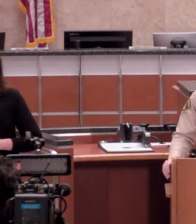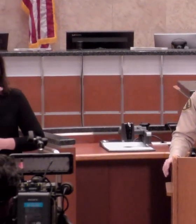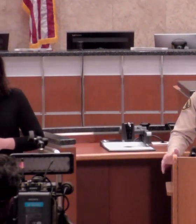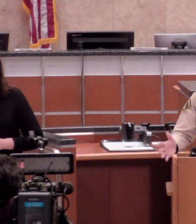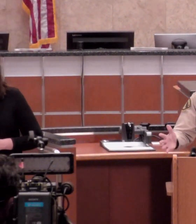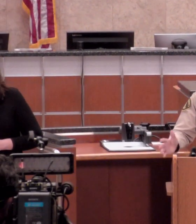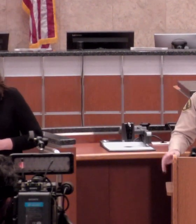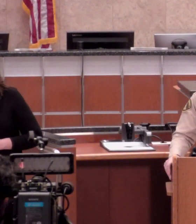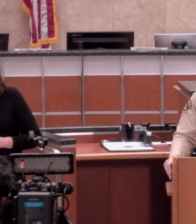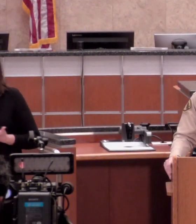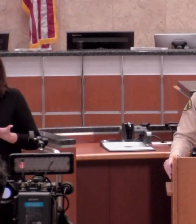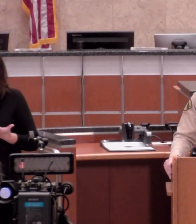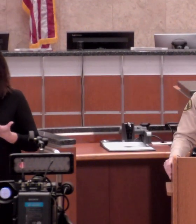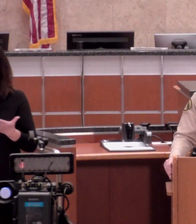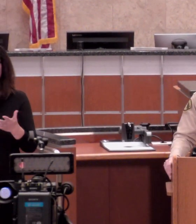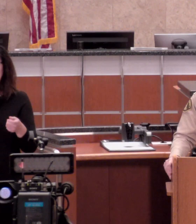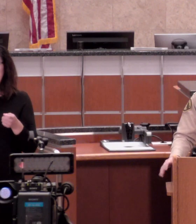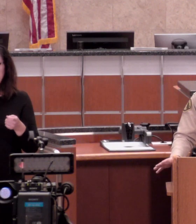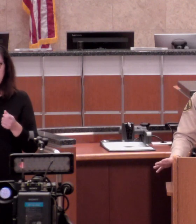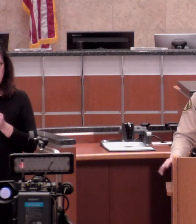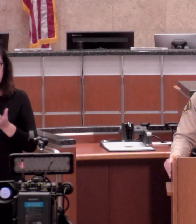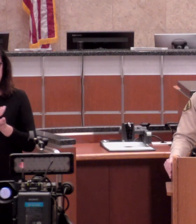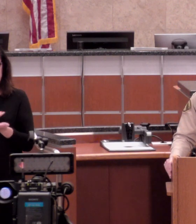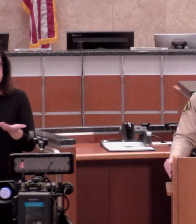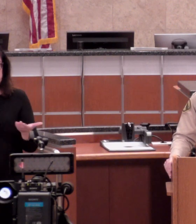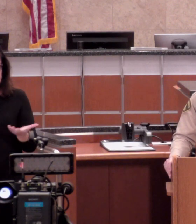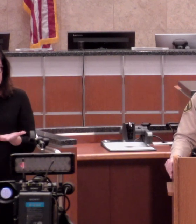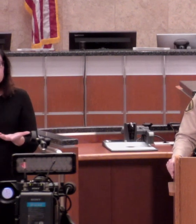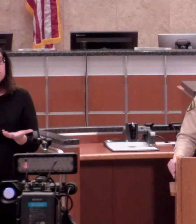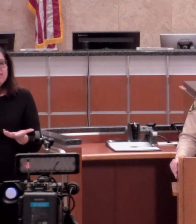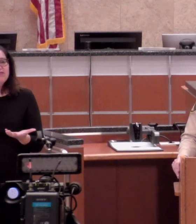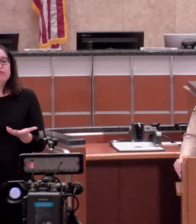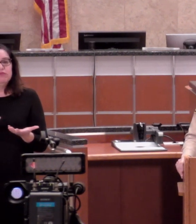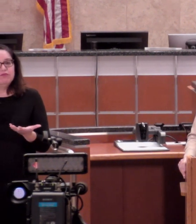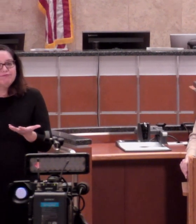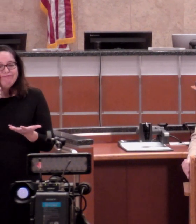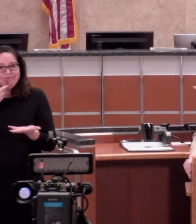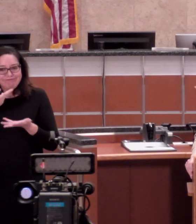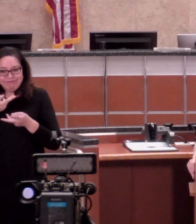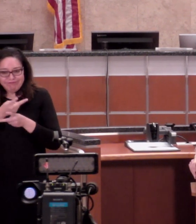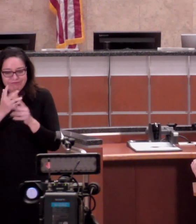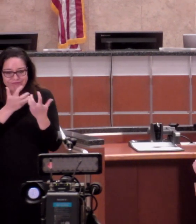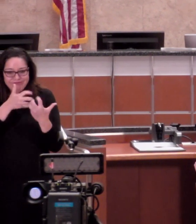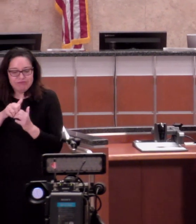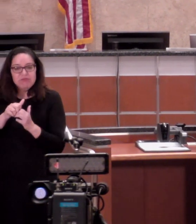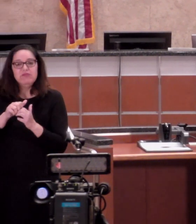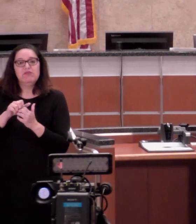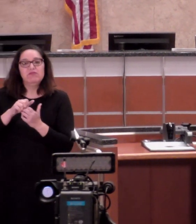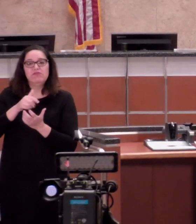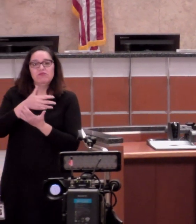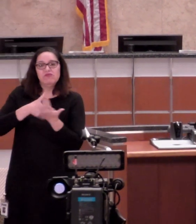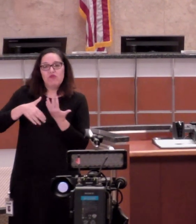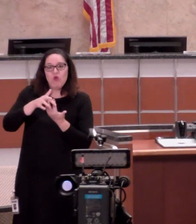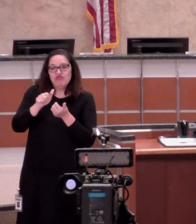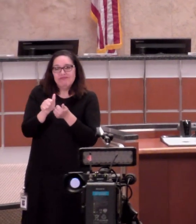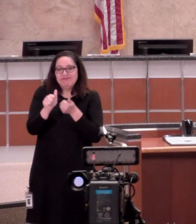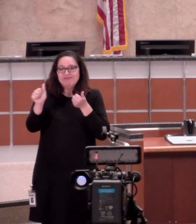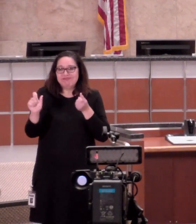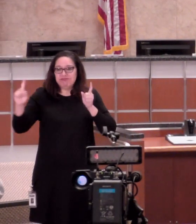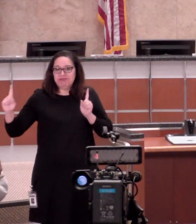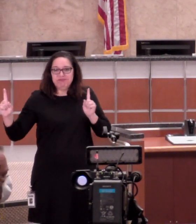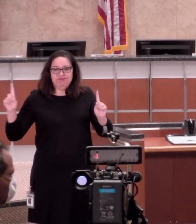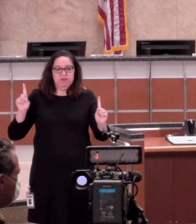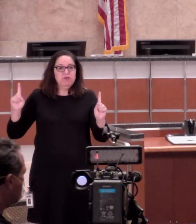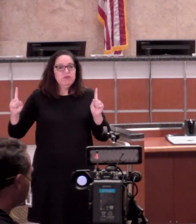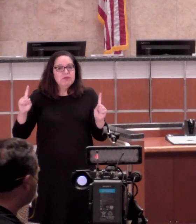patience in dealing with this as we deal with social distancing and trying to make arrangements for everybody to